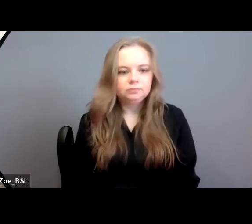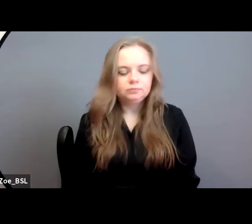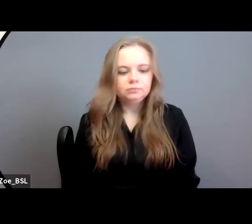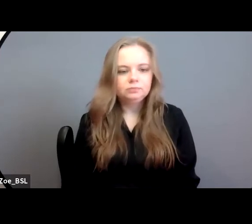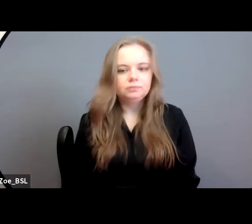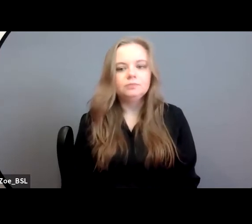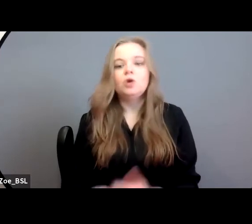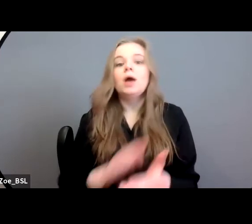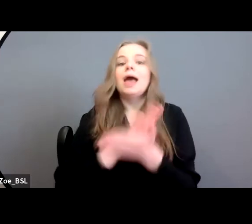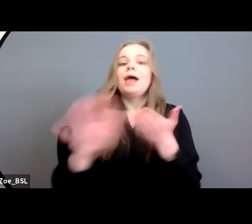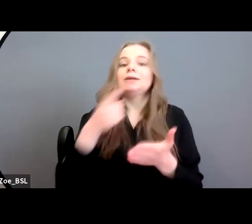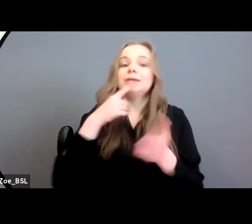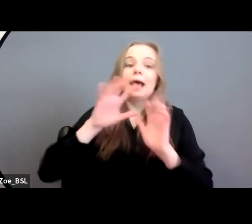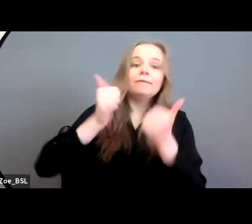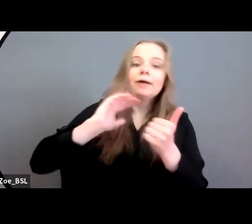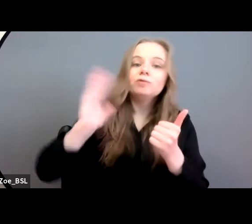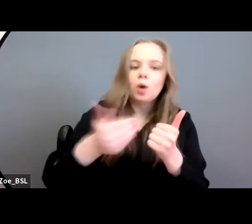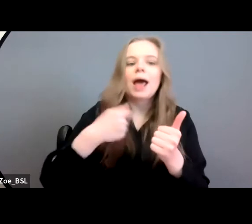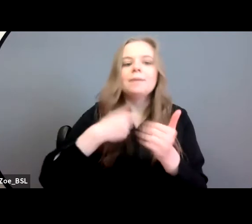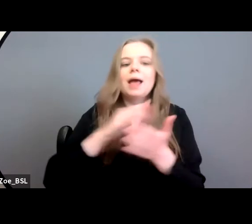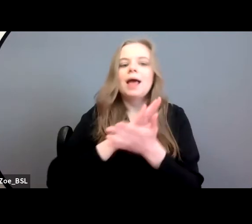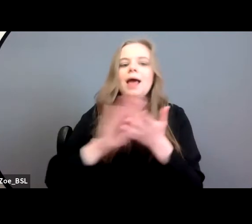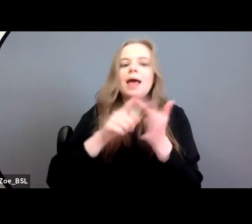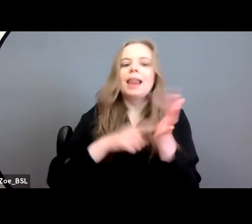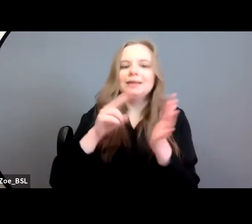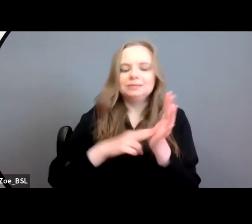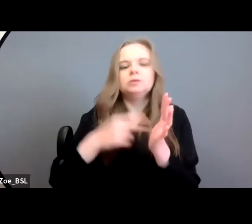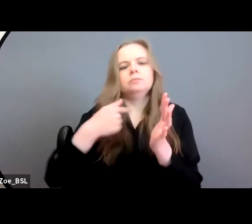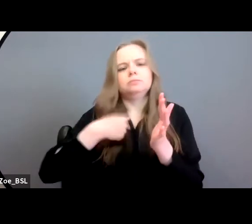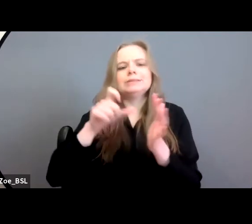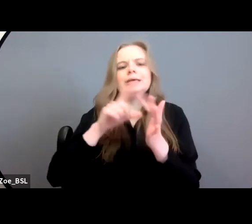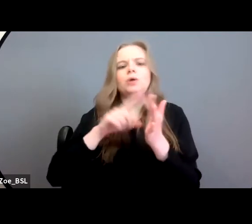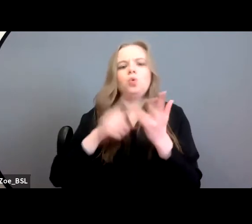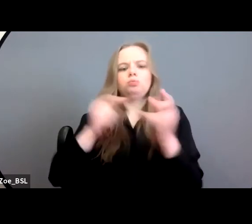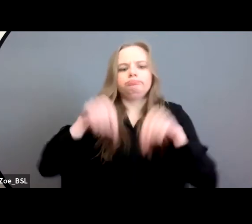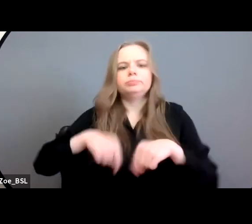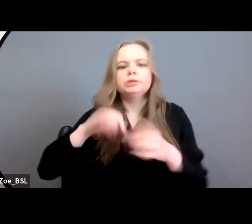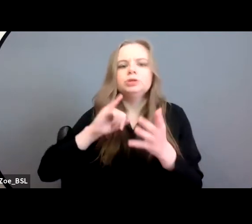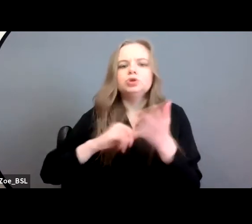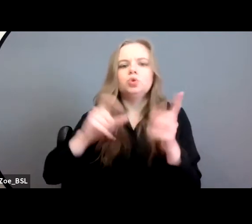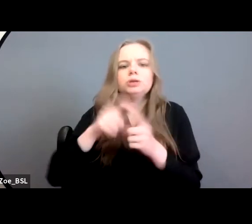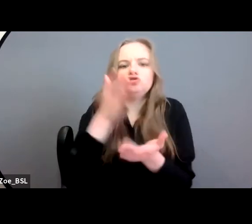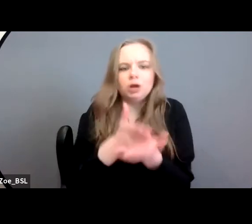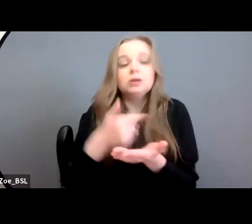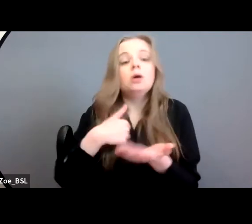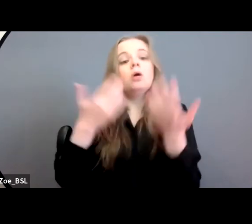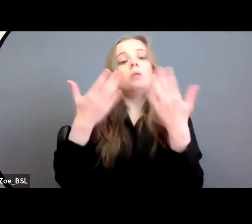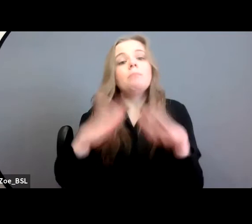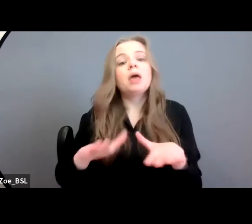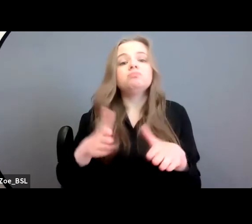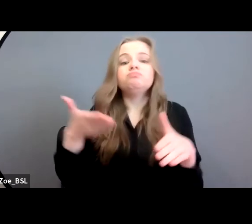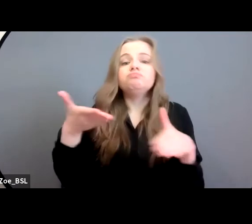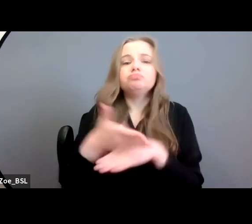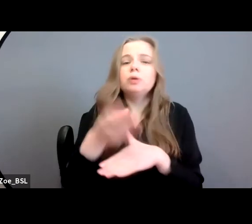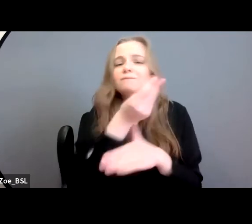Hi everyone, I'm Helen Salins-Minder. I'm Chief Executive at the Snowdon Trust, having been in post for a matter of months now,